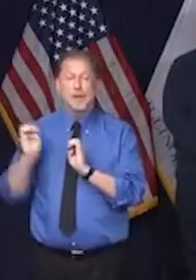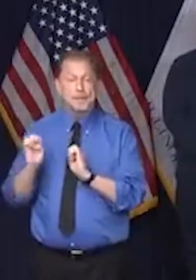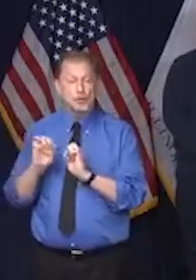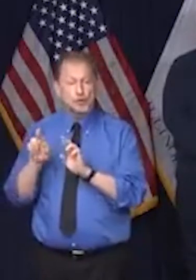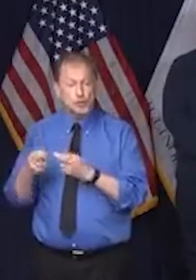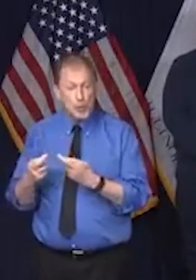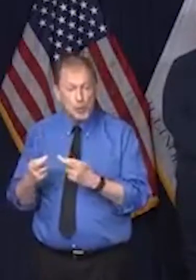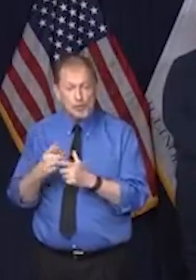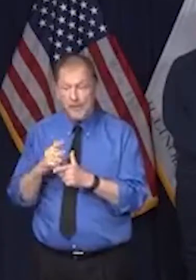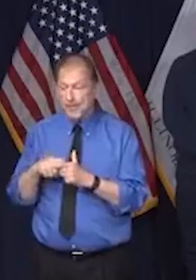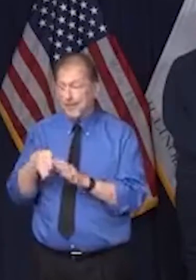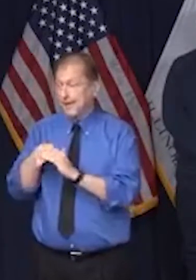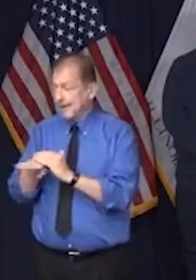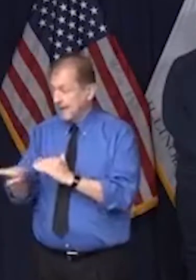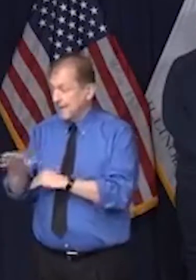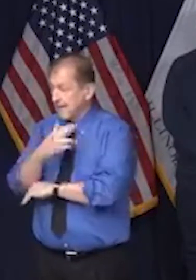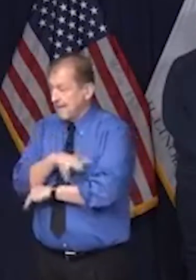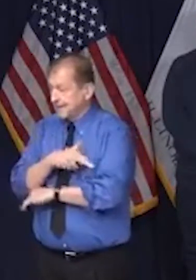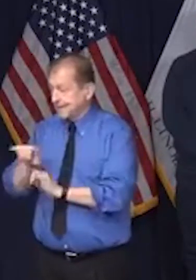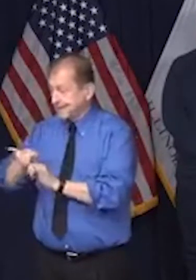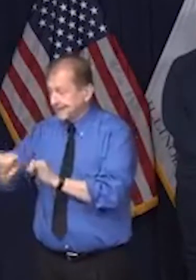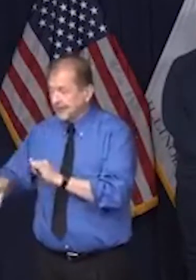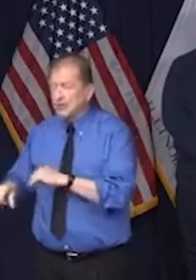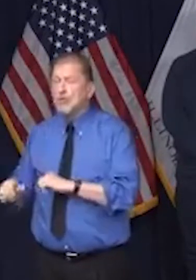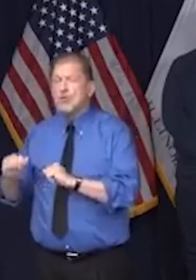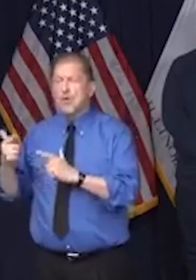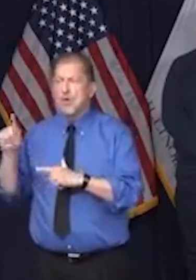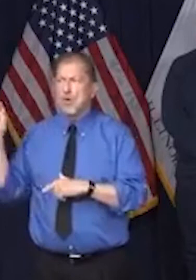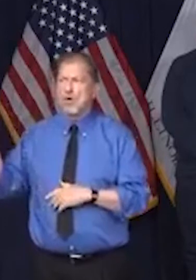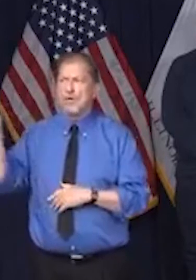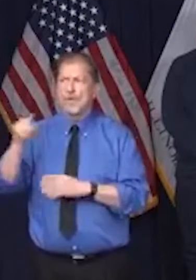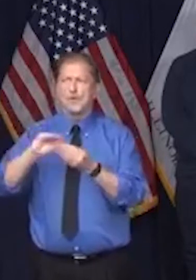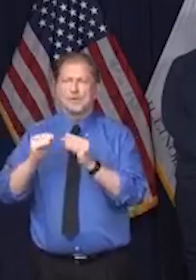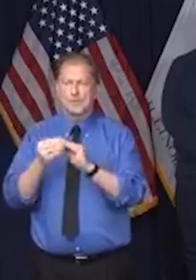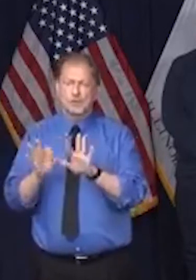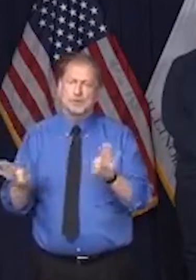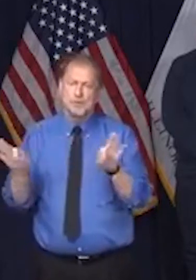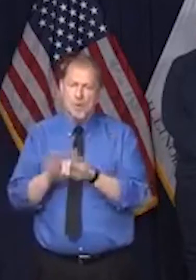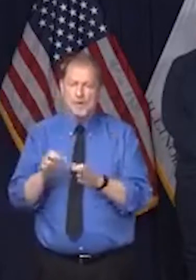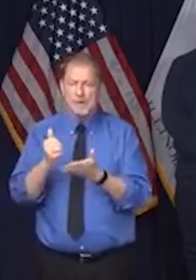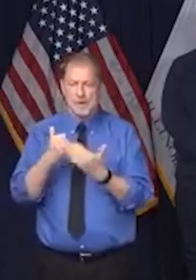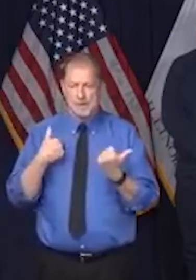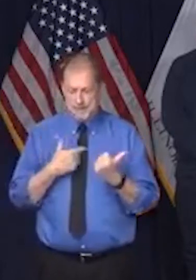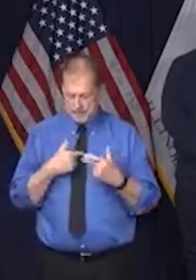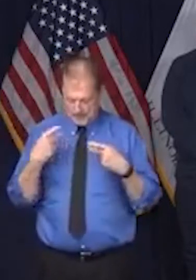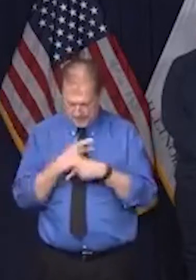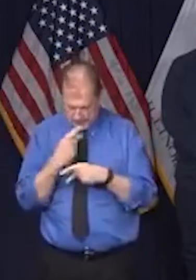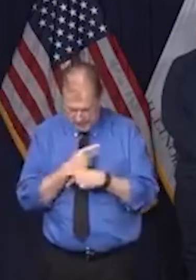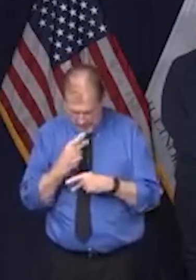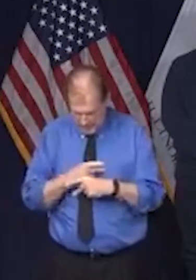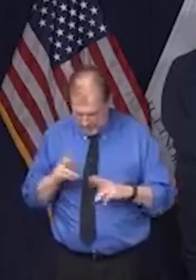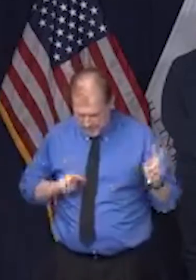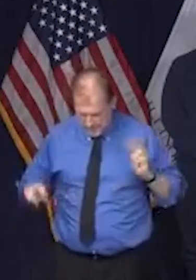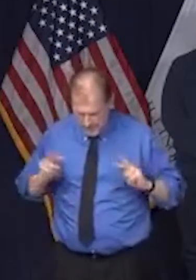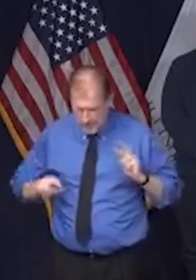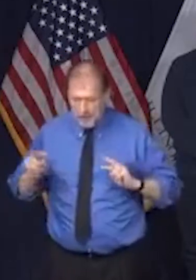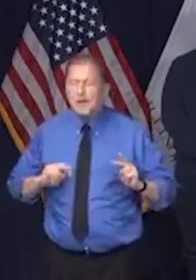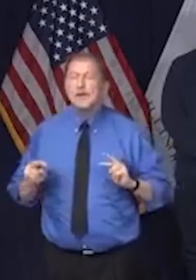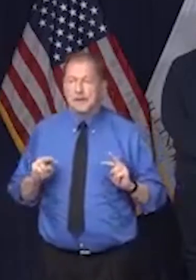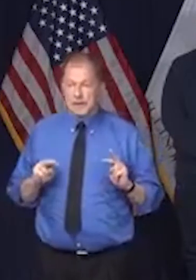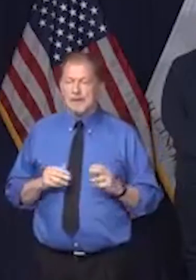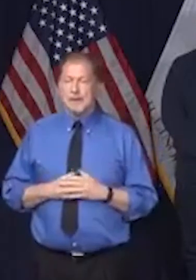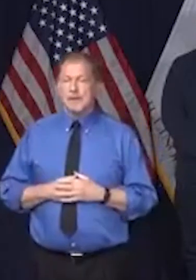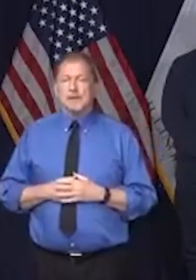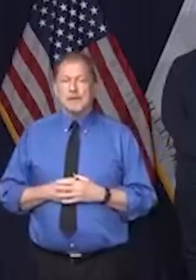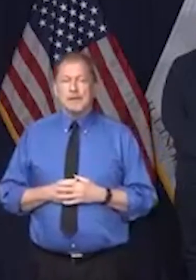translate into admissions. So all of these numbers help us to make, you know, assessments and determinations.